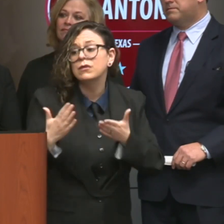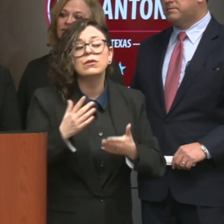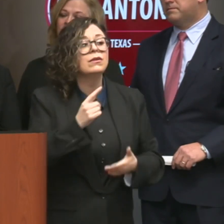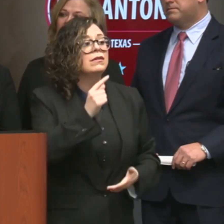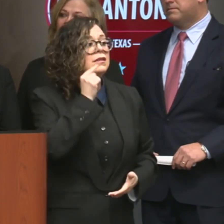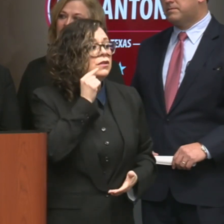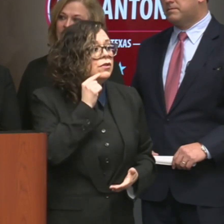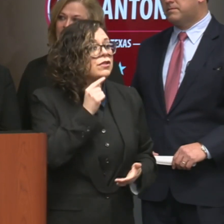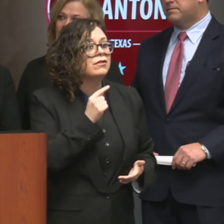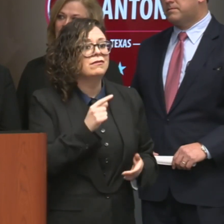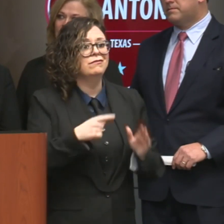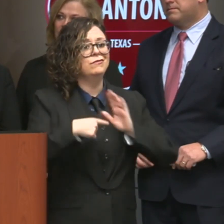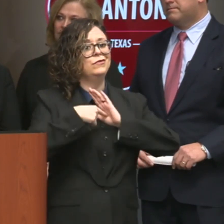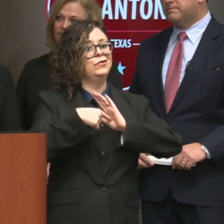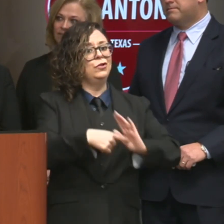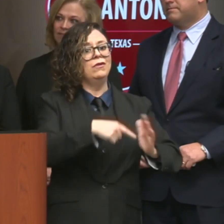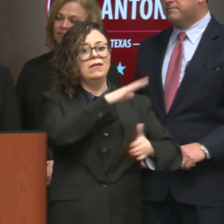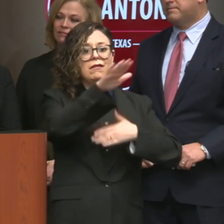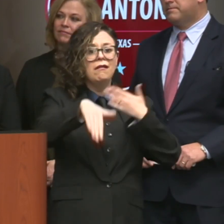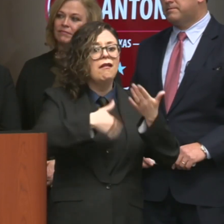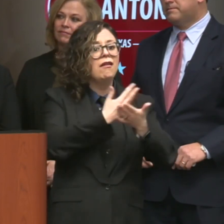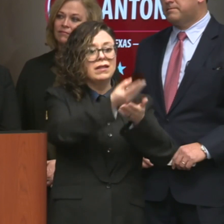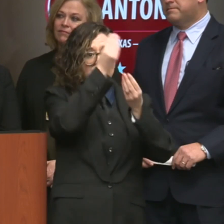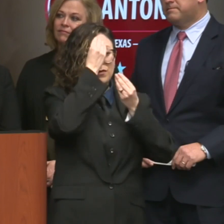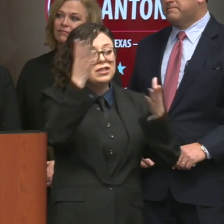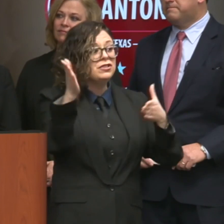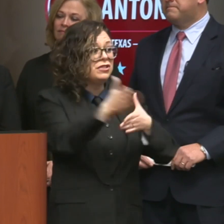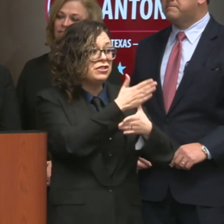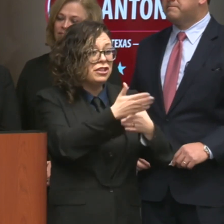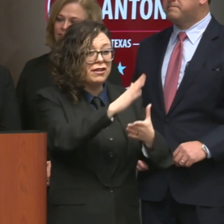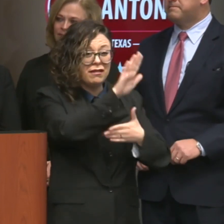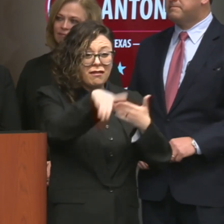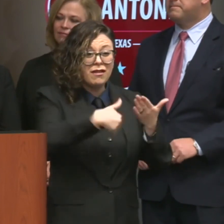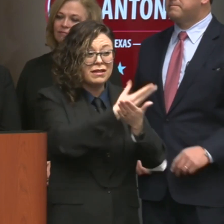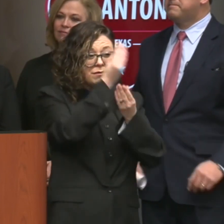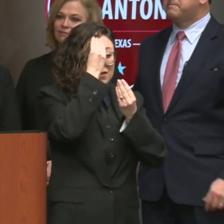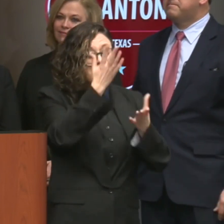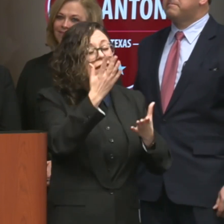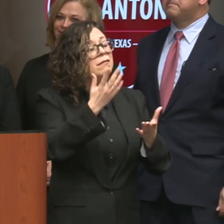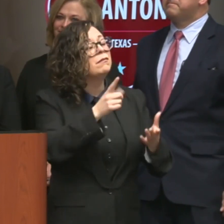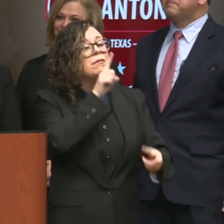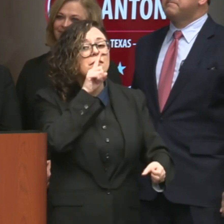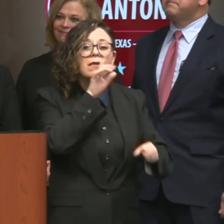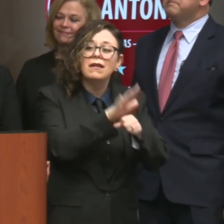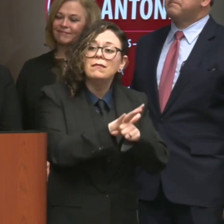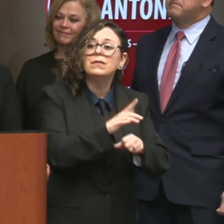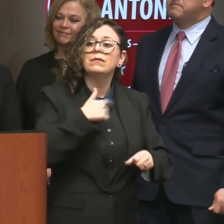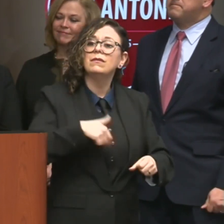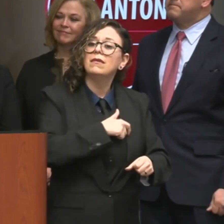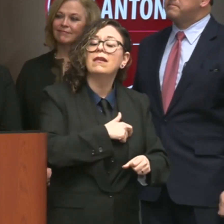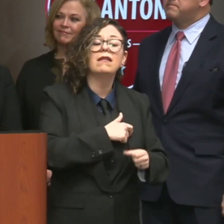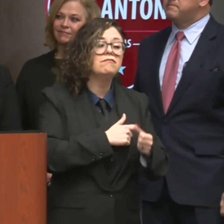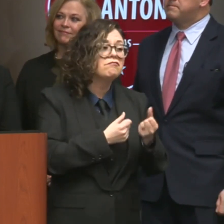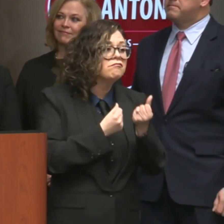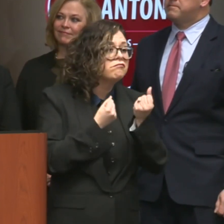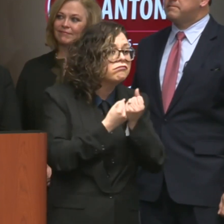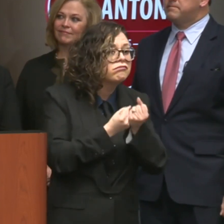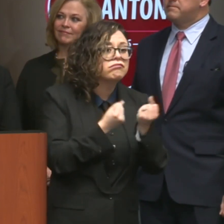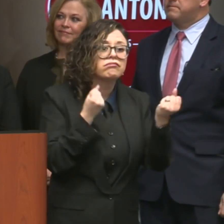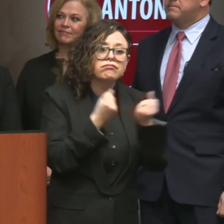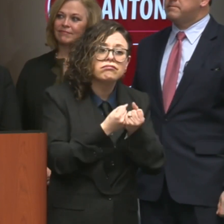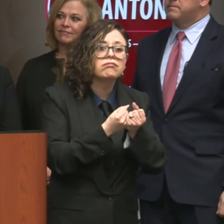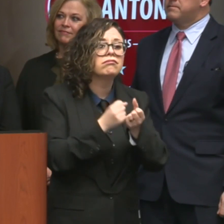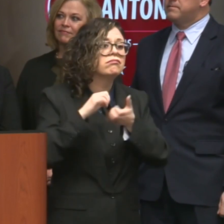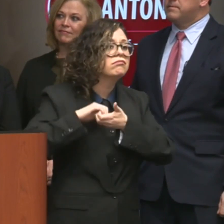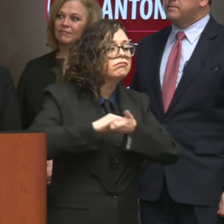to convey this information to you folks. I want to assure you that we have ongoing and very close coordination and